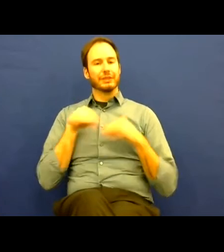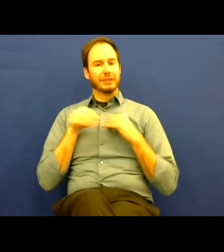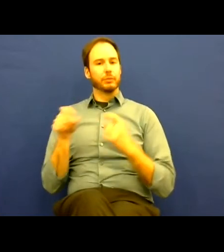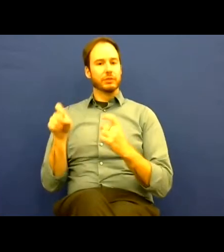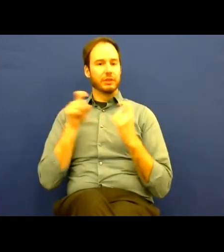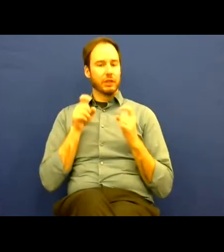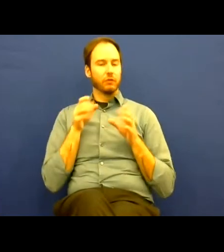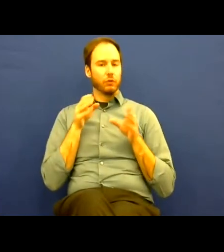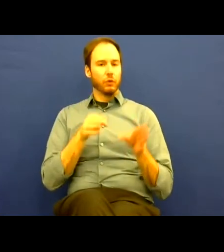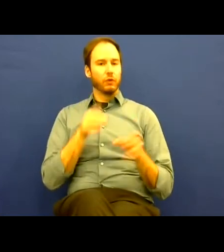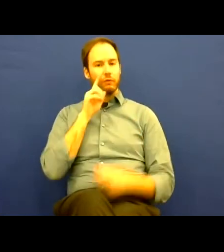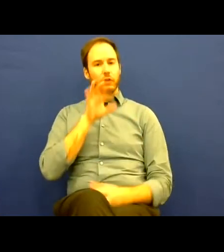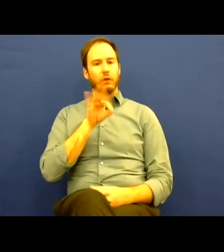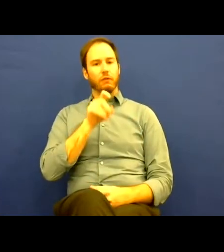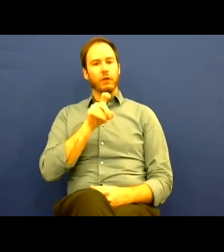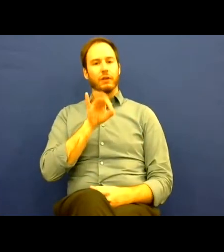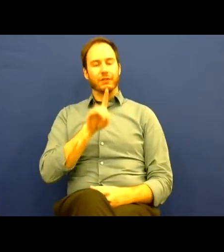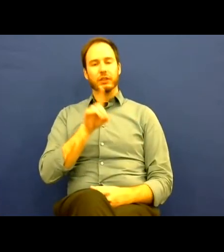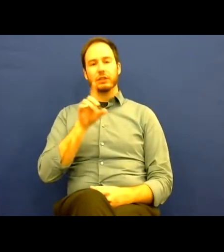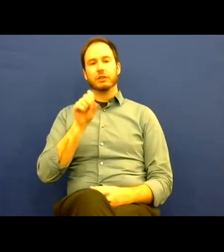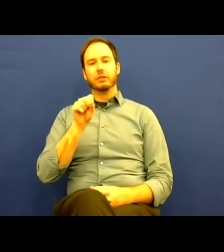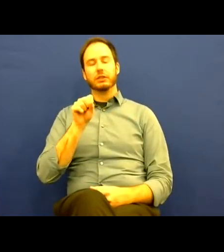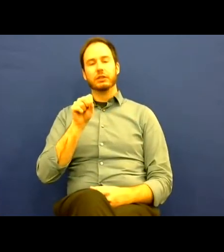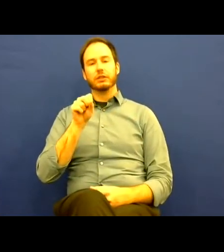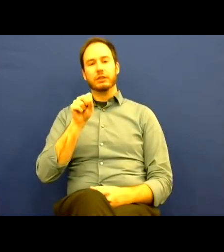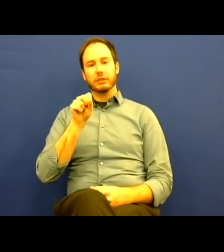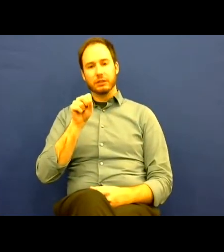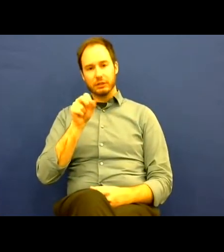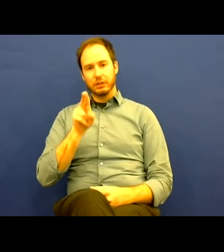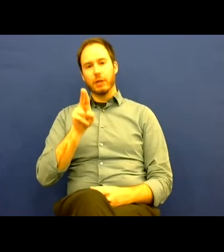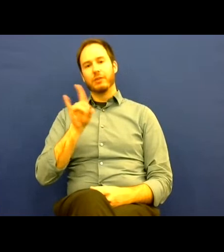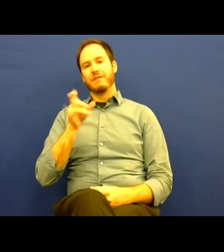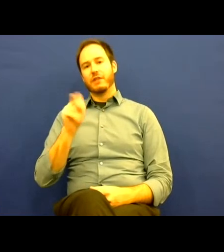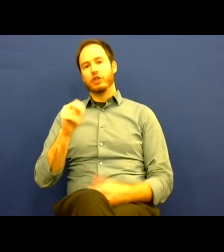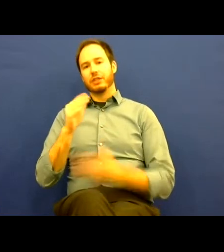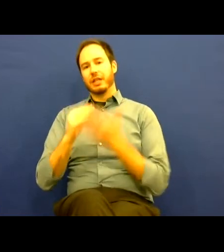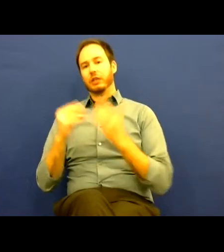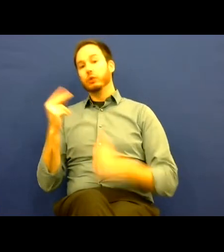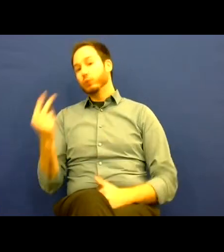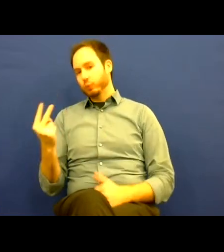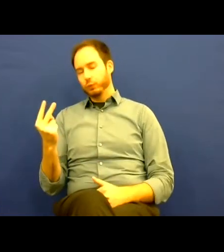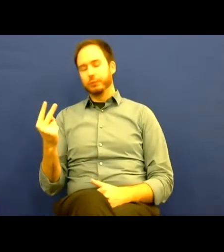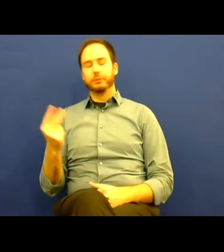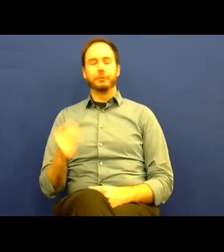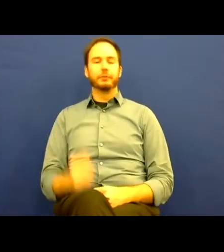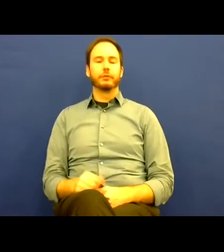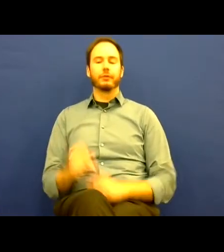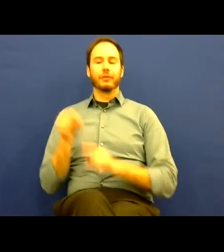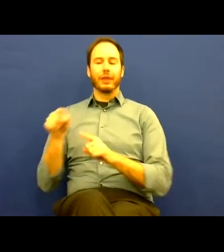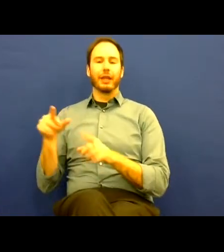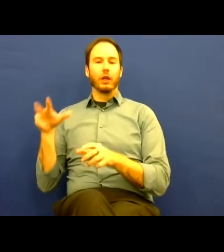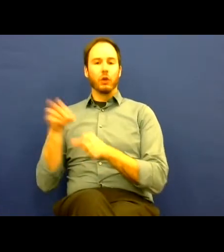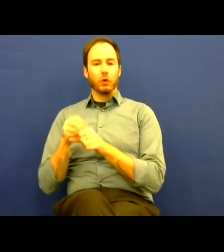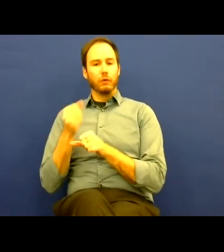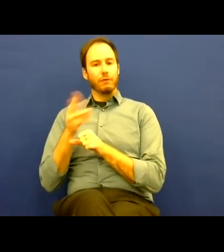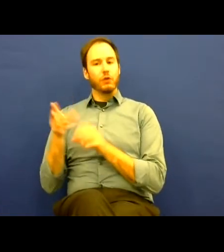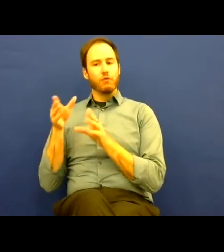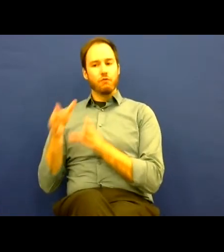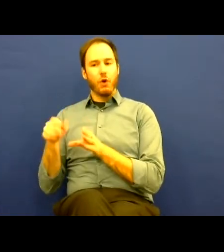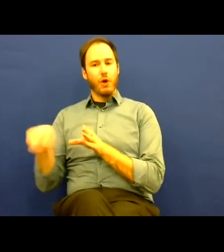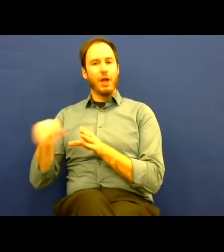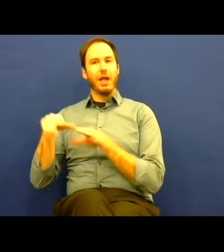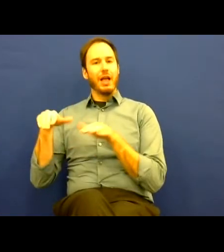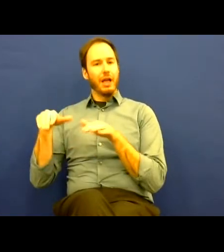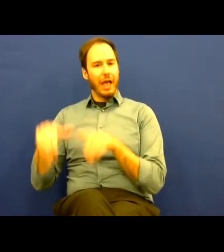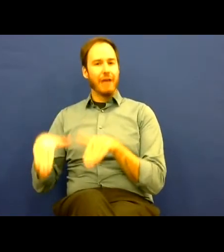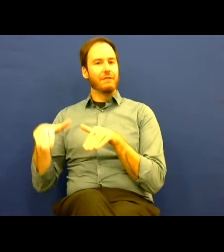of roadways for Foxfield subdivision, section 2. Second. So this one includes some roads that aren't quite